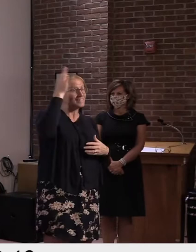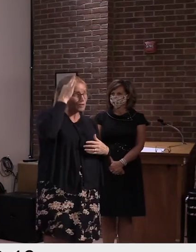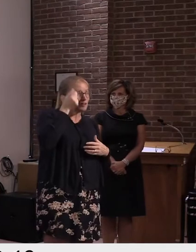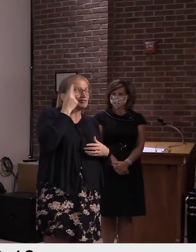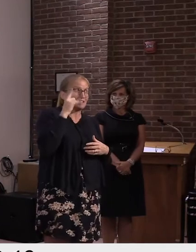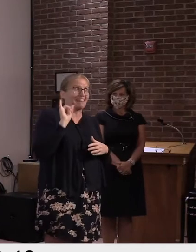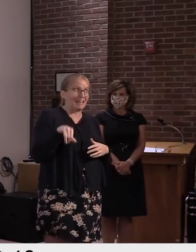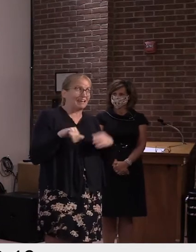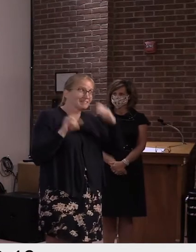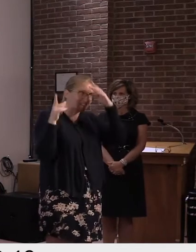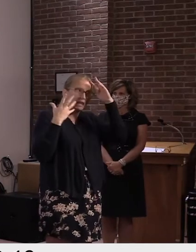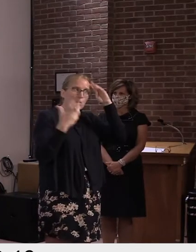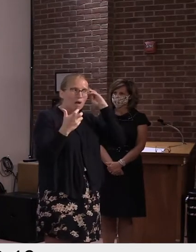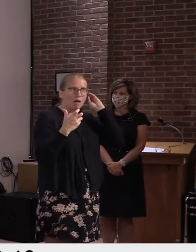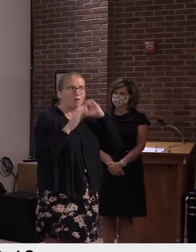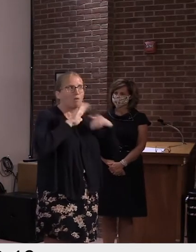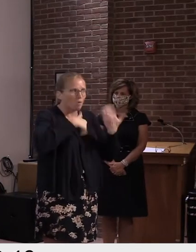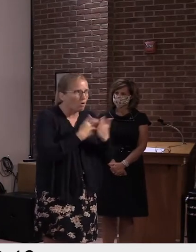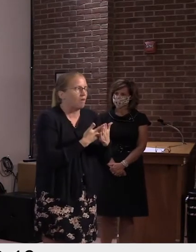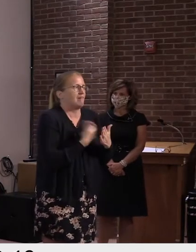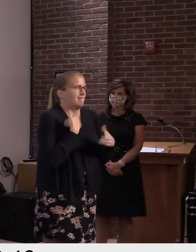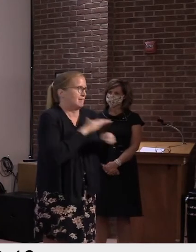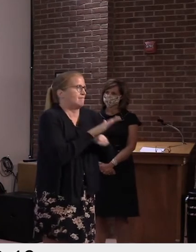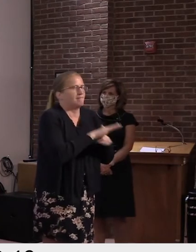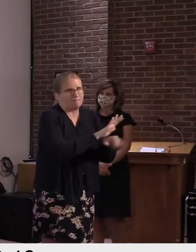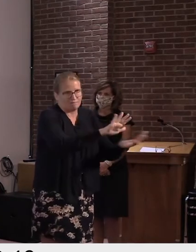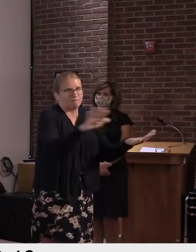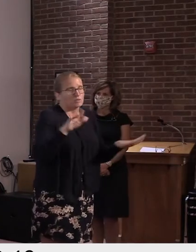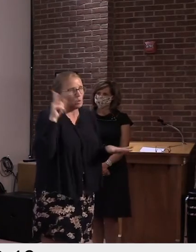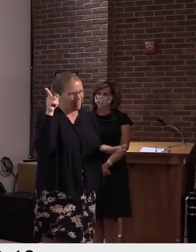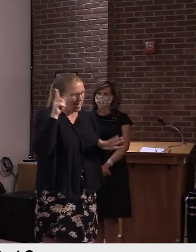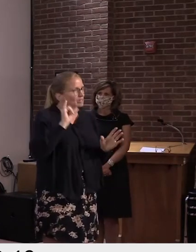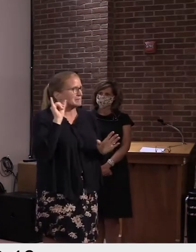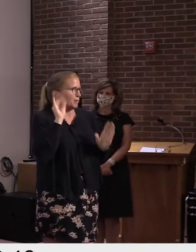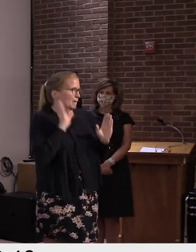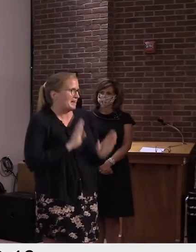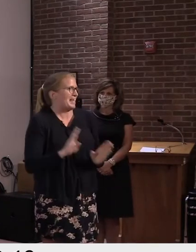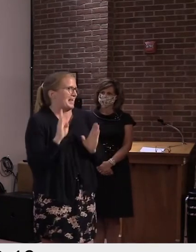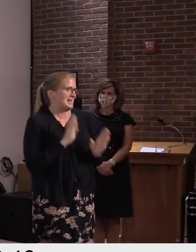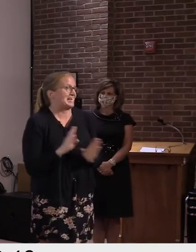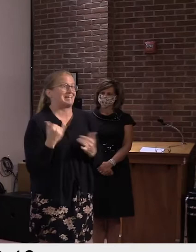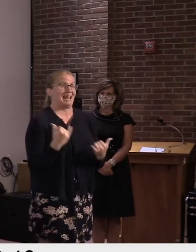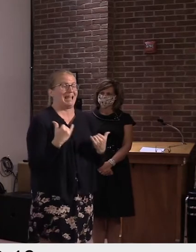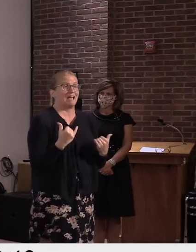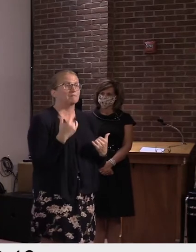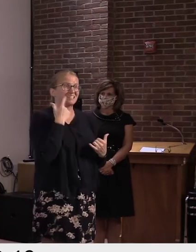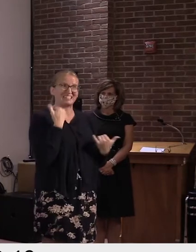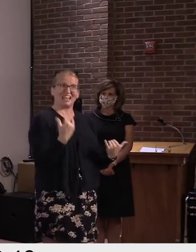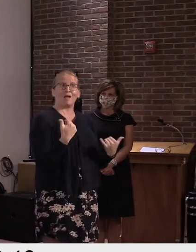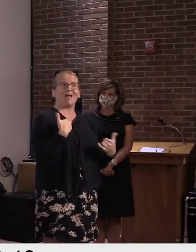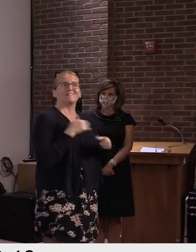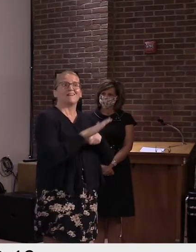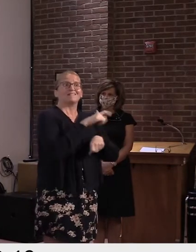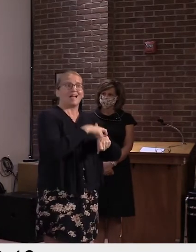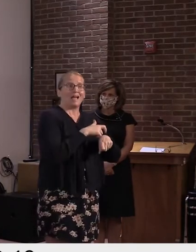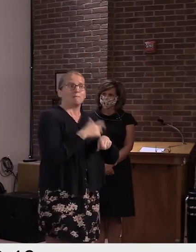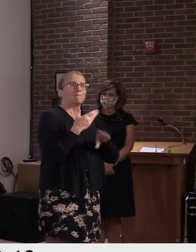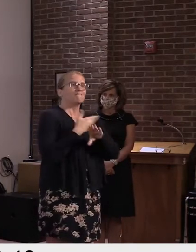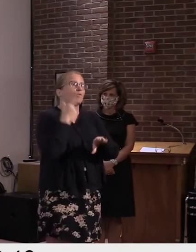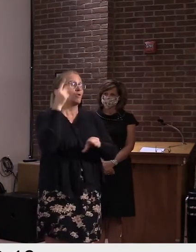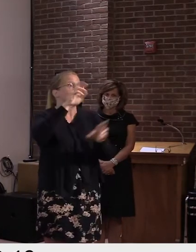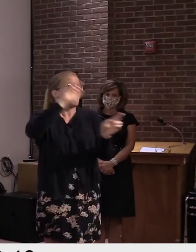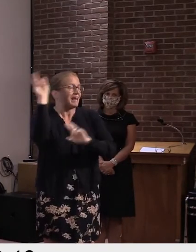are trying to do similar planning while there's time now before a vaccine would become